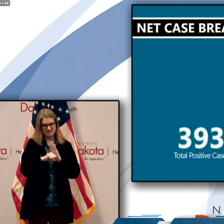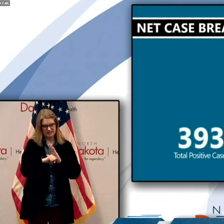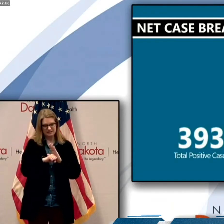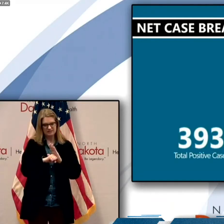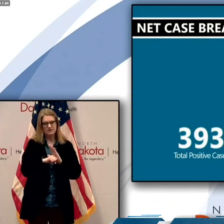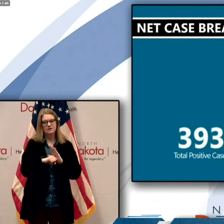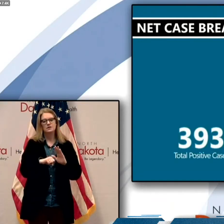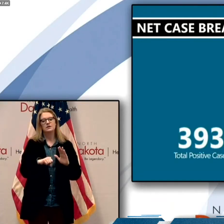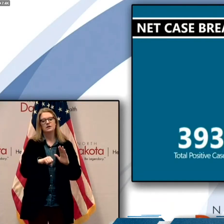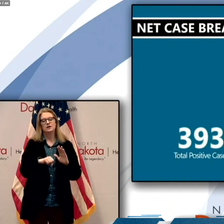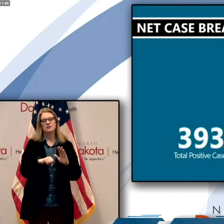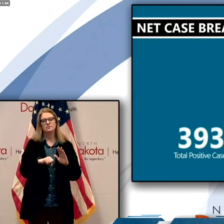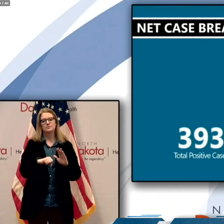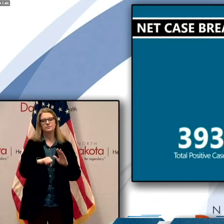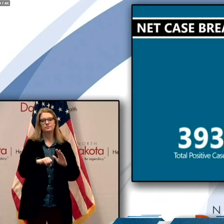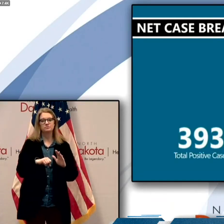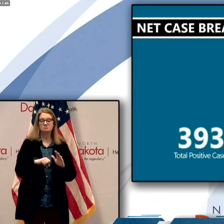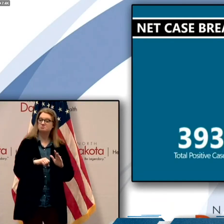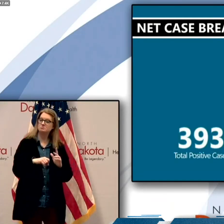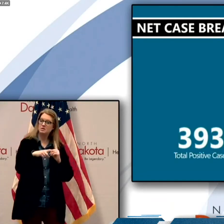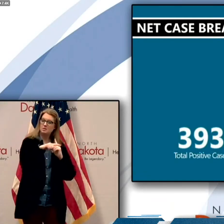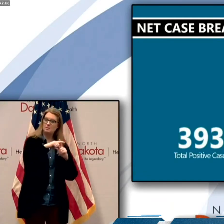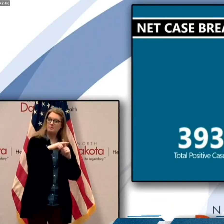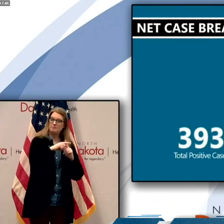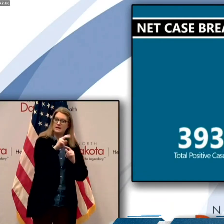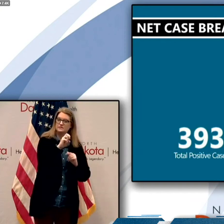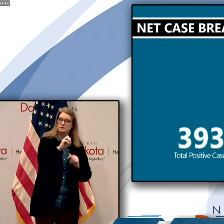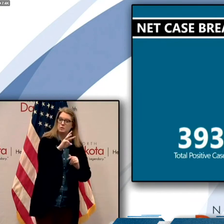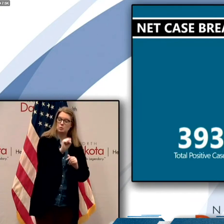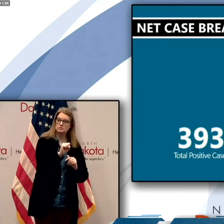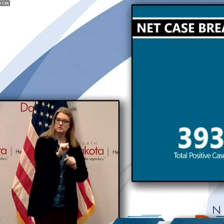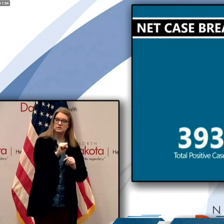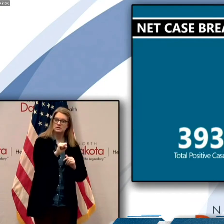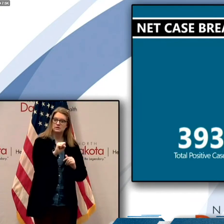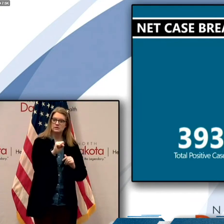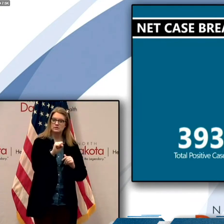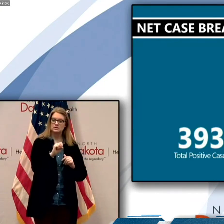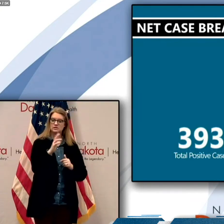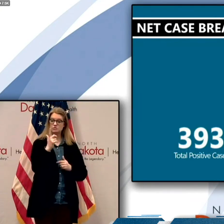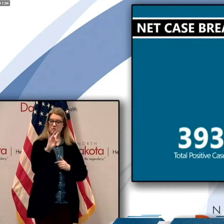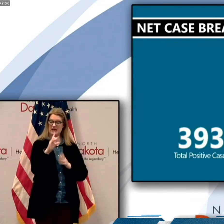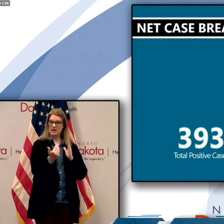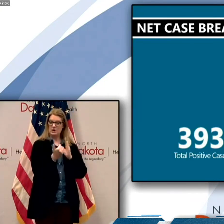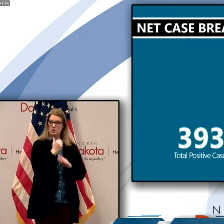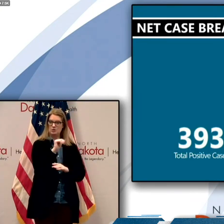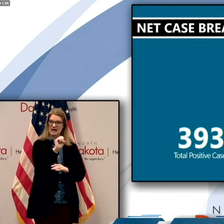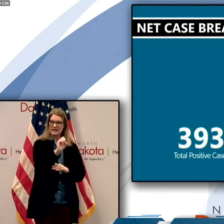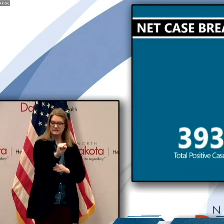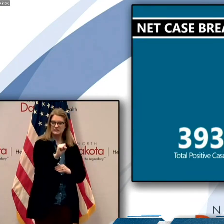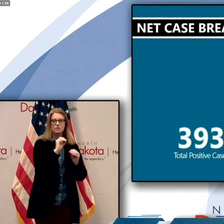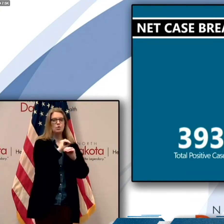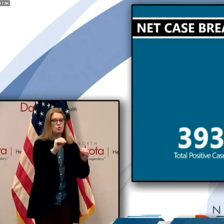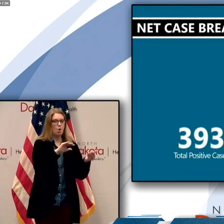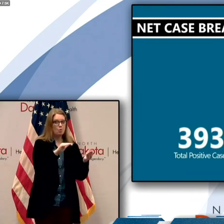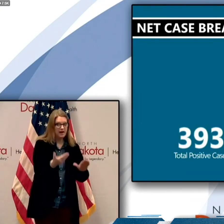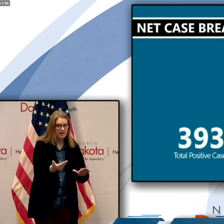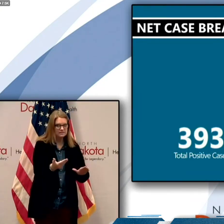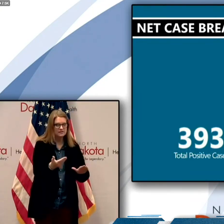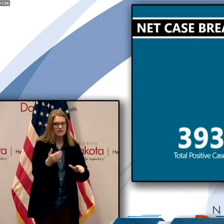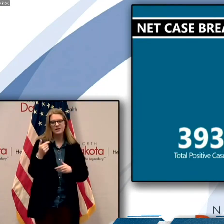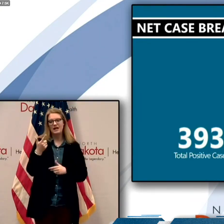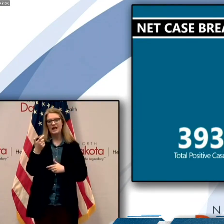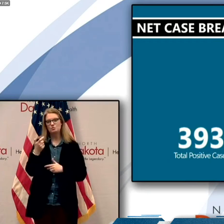the good pieces of news, on a day when we had 28 new cases, we had no deaths, and we had